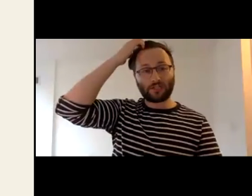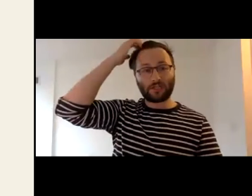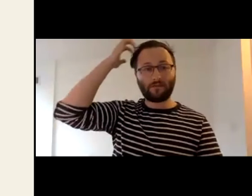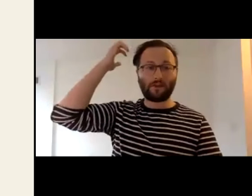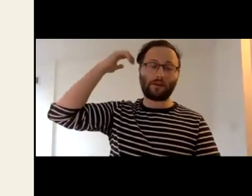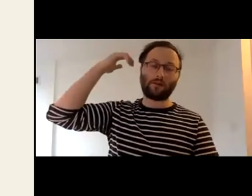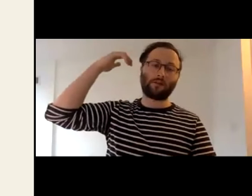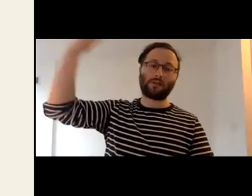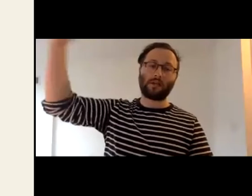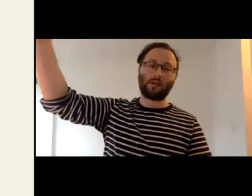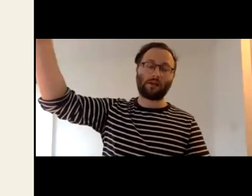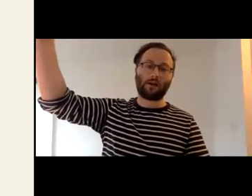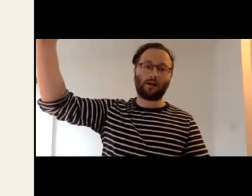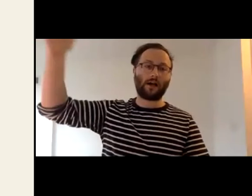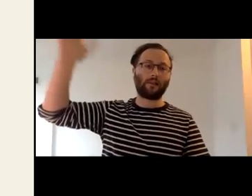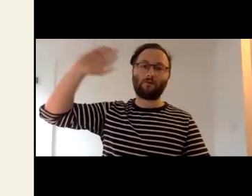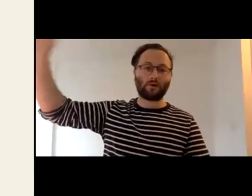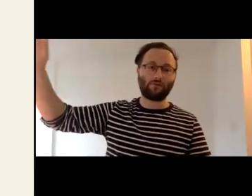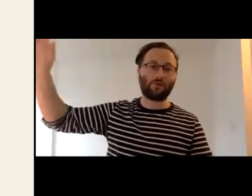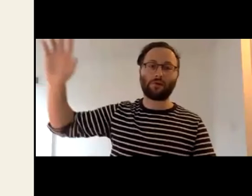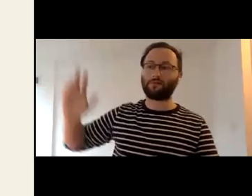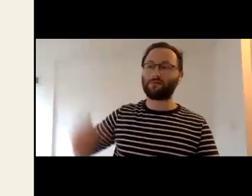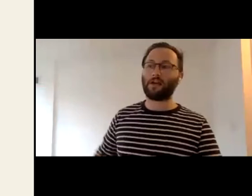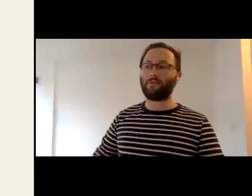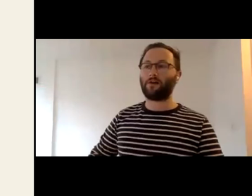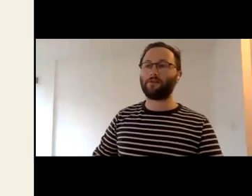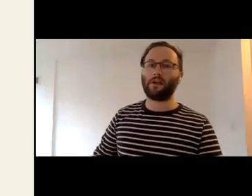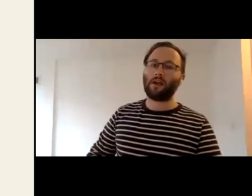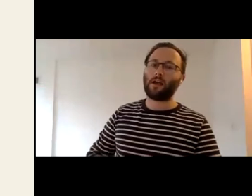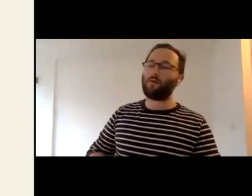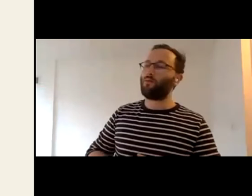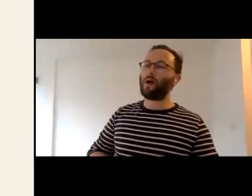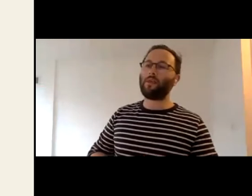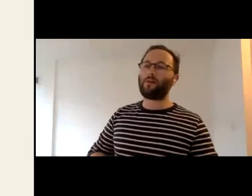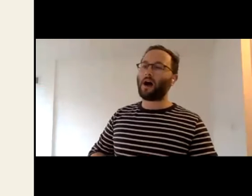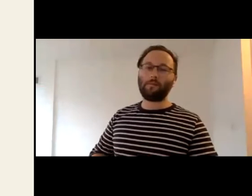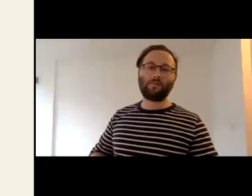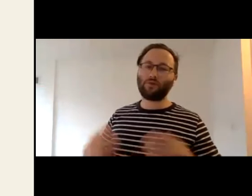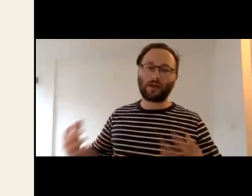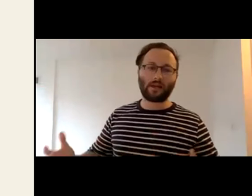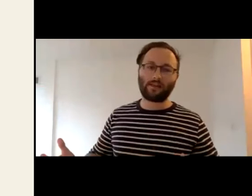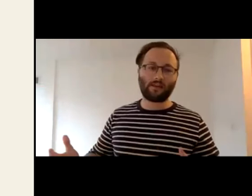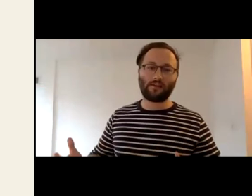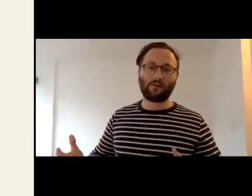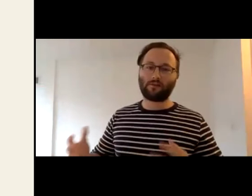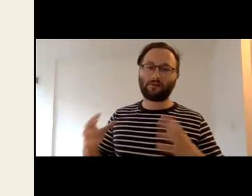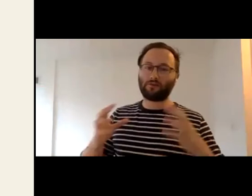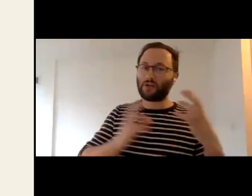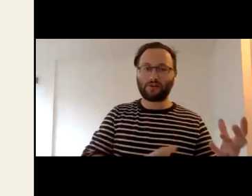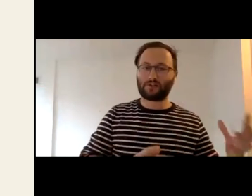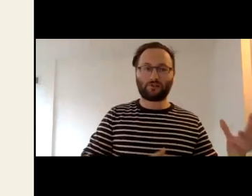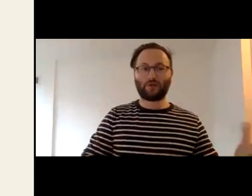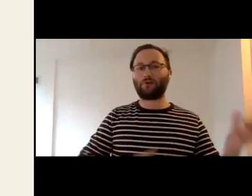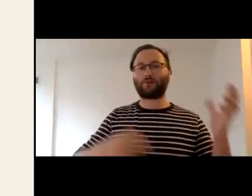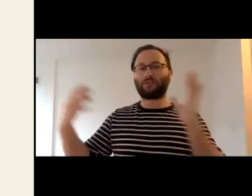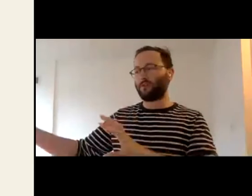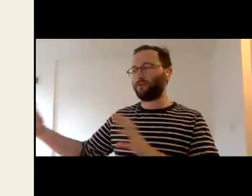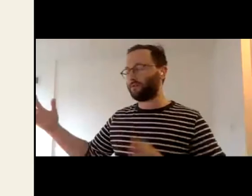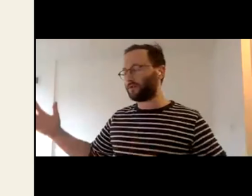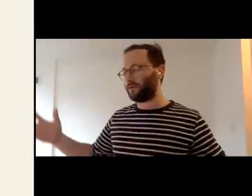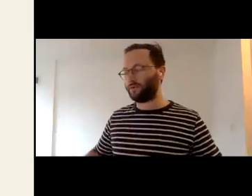watching TV, let's say I love watching reruns of Seinfeld, whether I'm doing anything, Jerry's